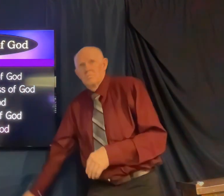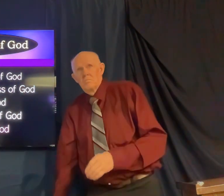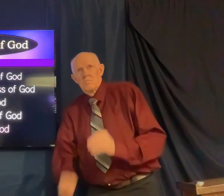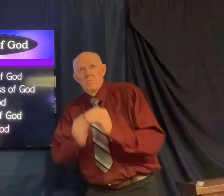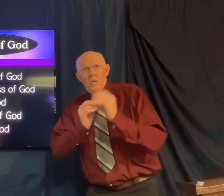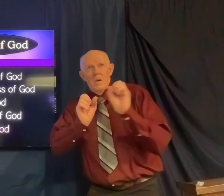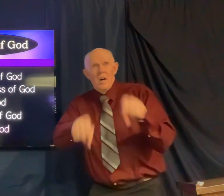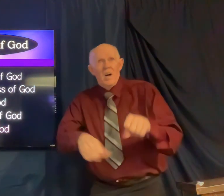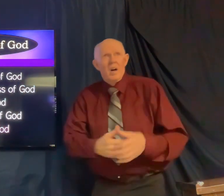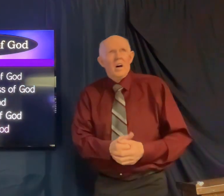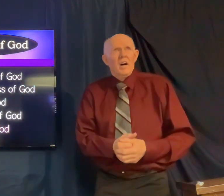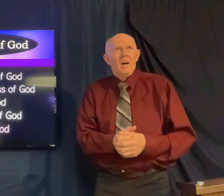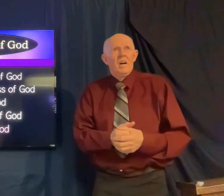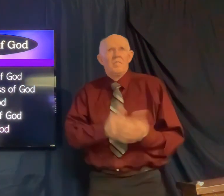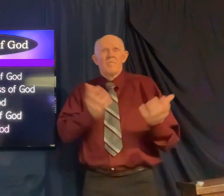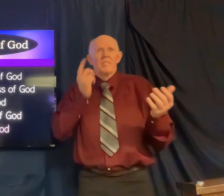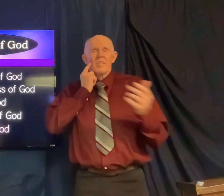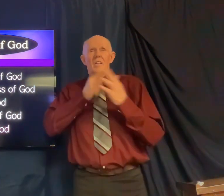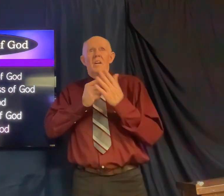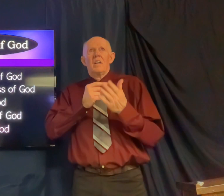All of these, and there's still more. We could add more.